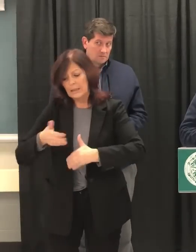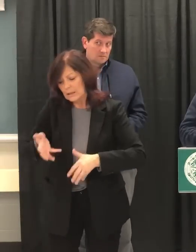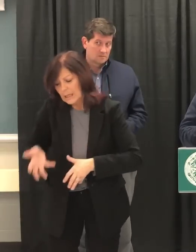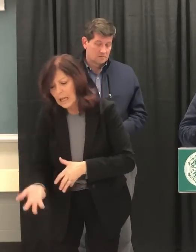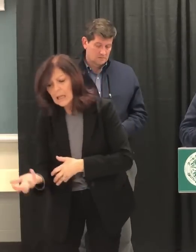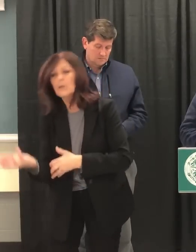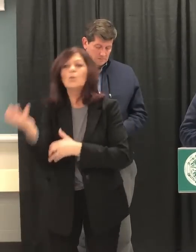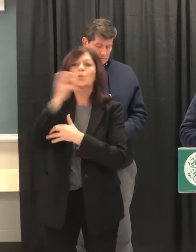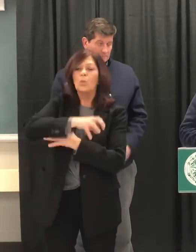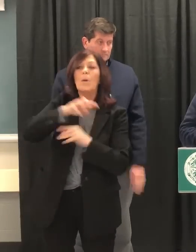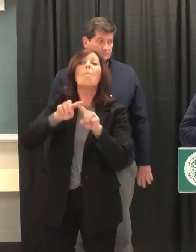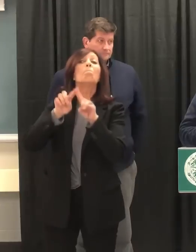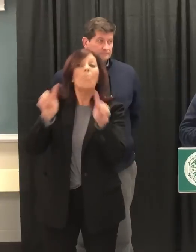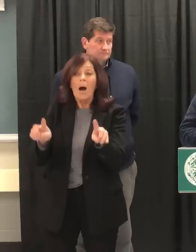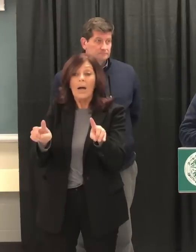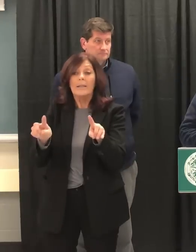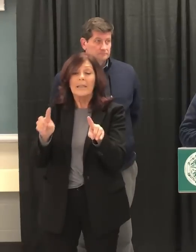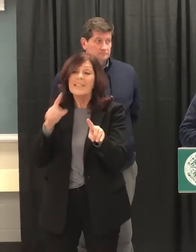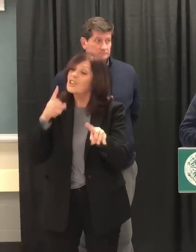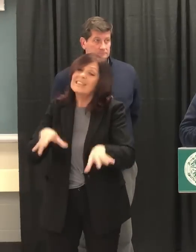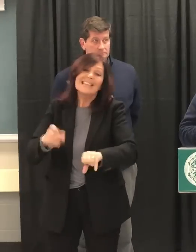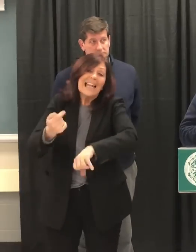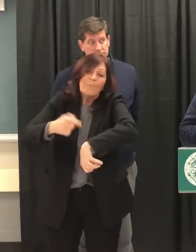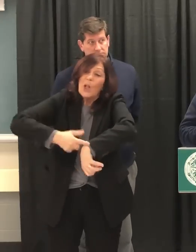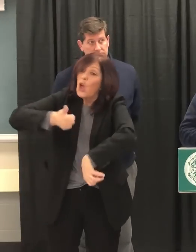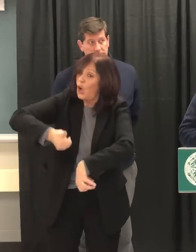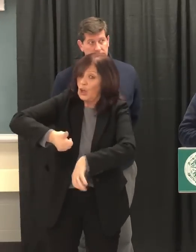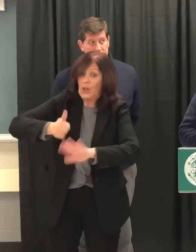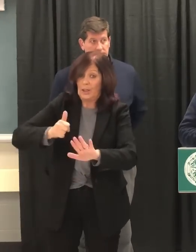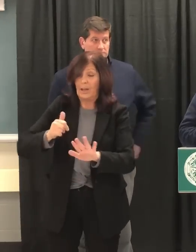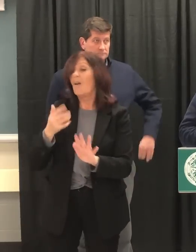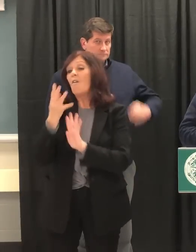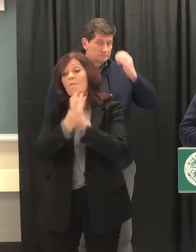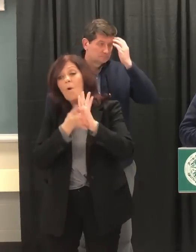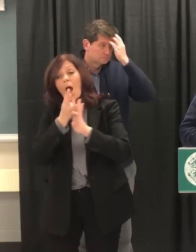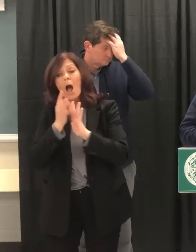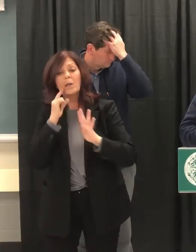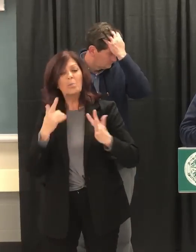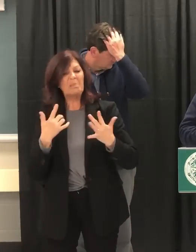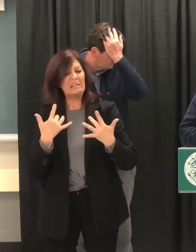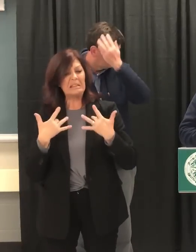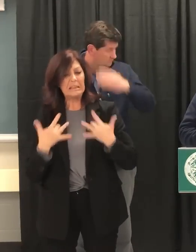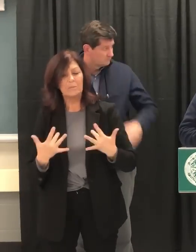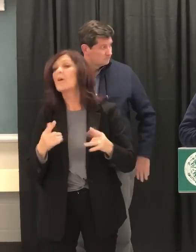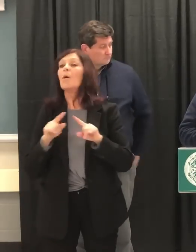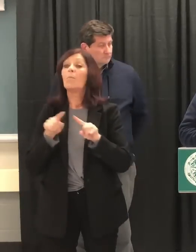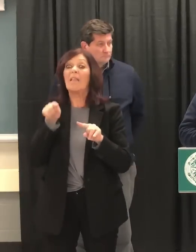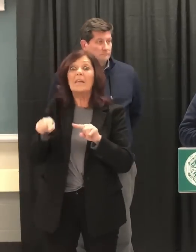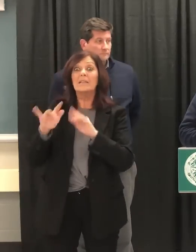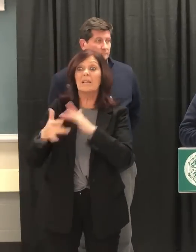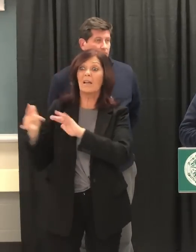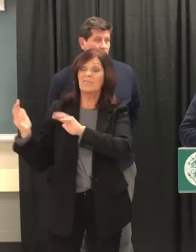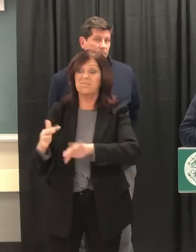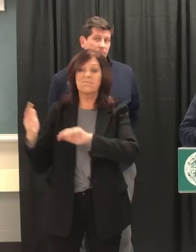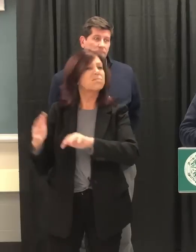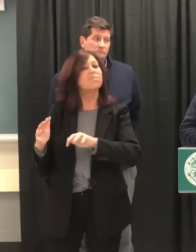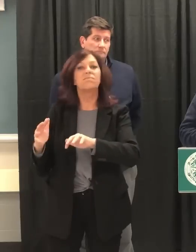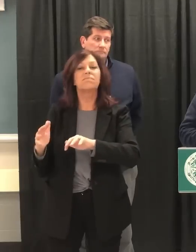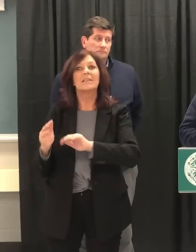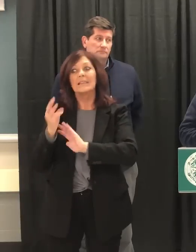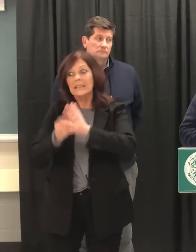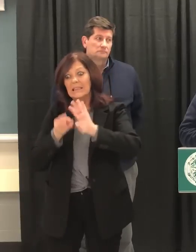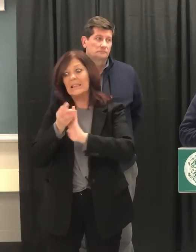scoop, but it's going to just take a little bit longer. 4 hours would be a normal beat. Obviously, in these type of snowfall rates, it's gone up to